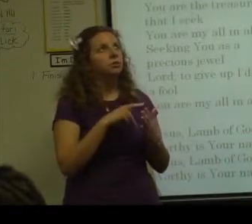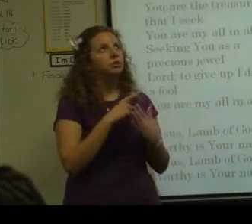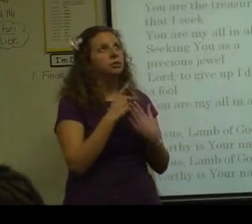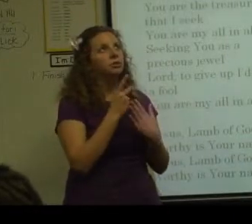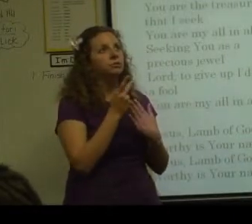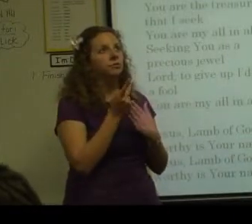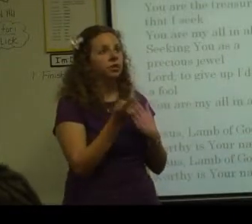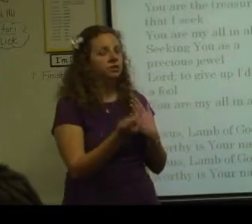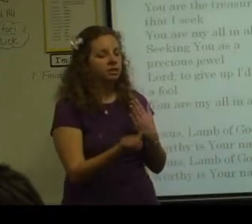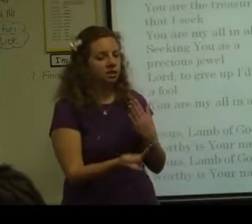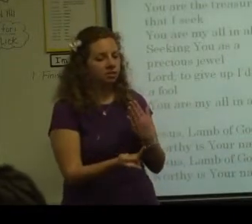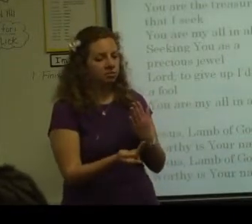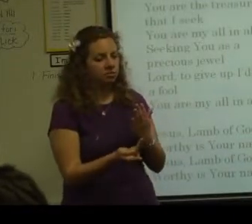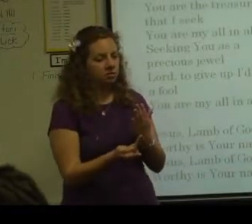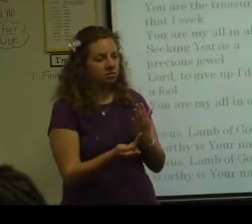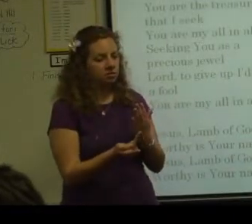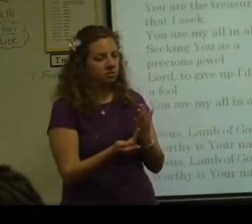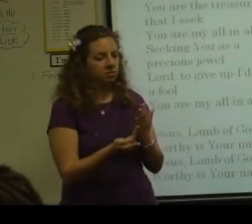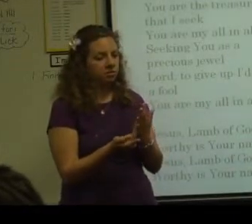You could do falling down